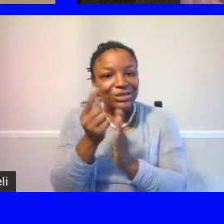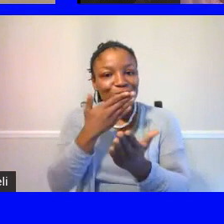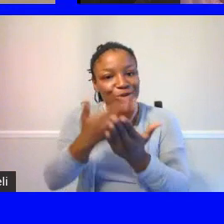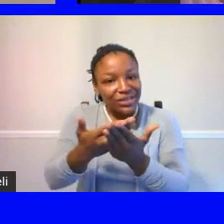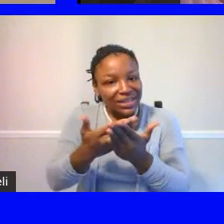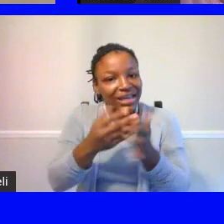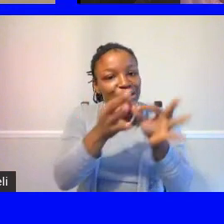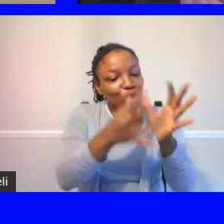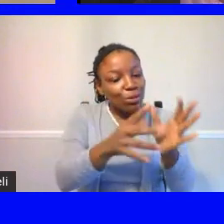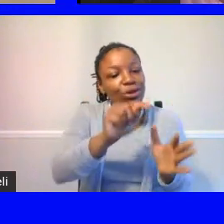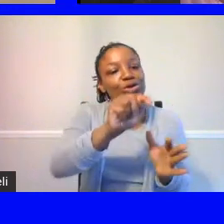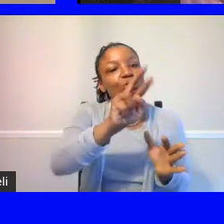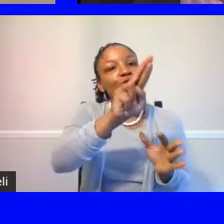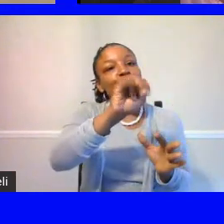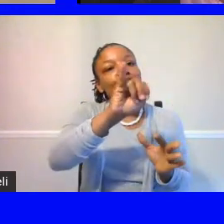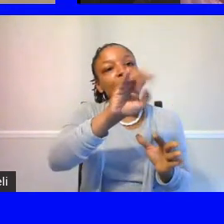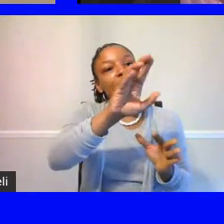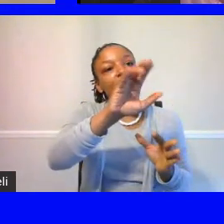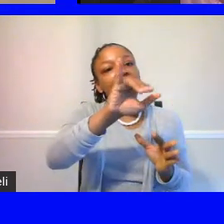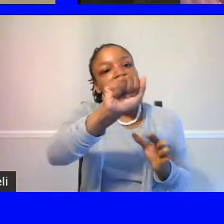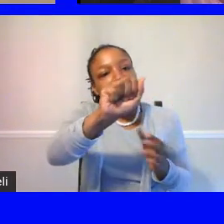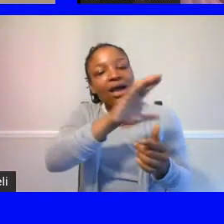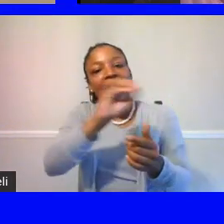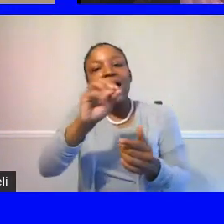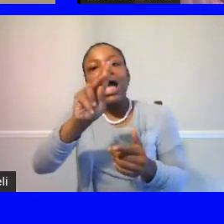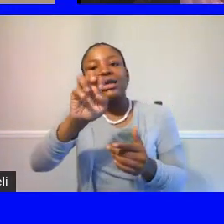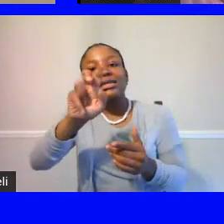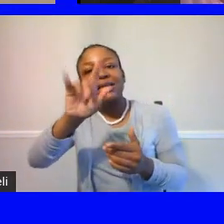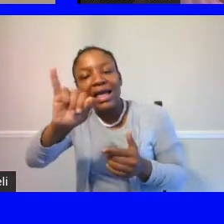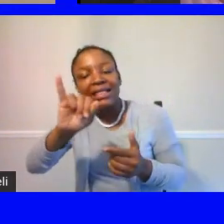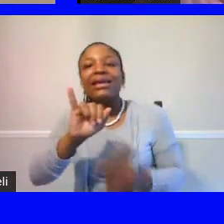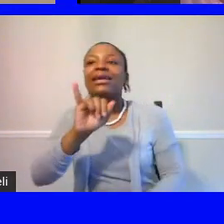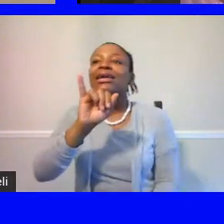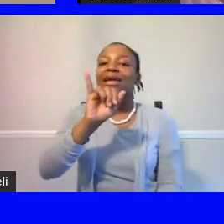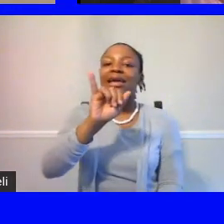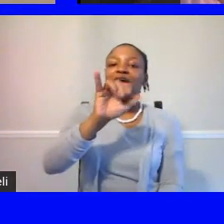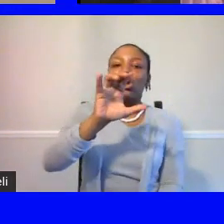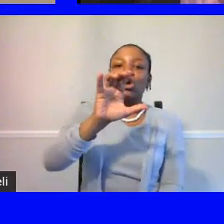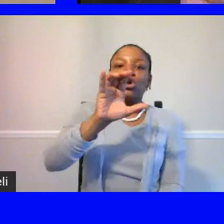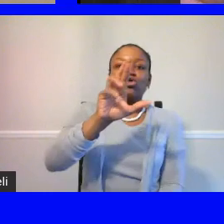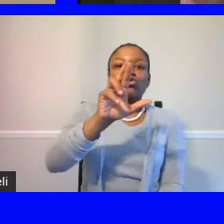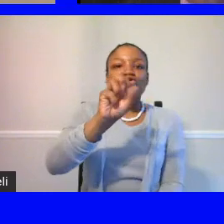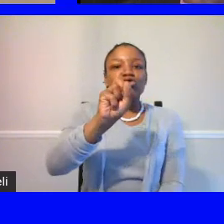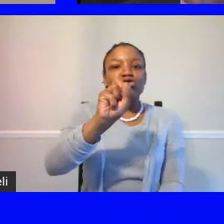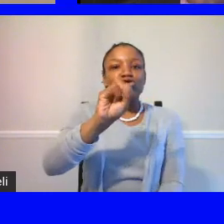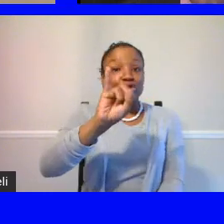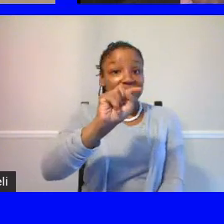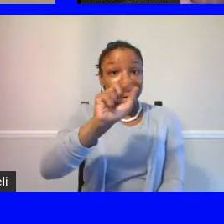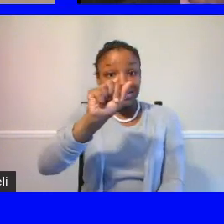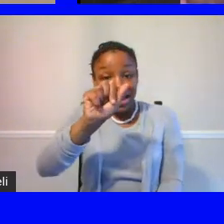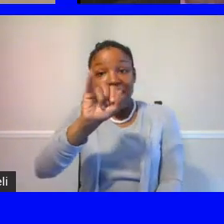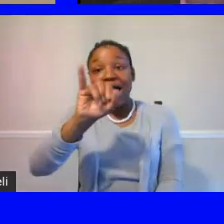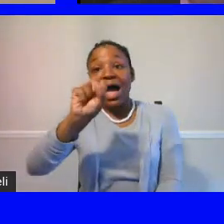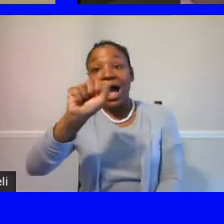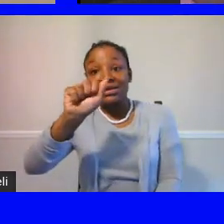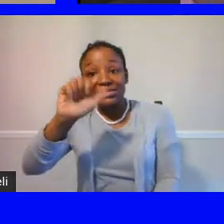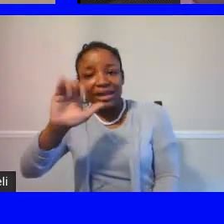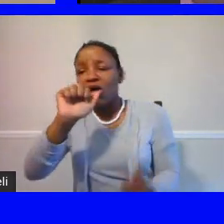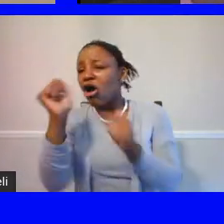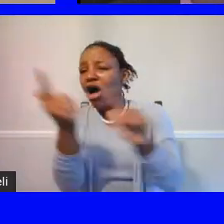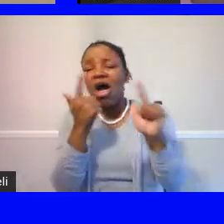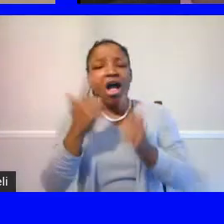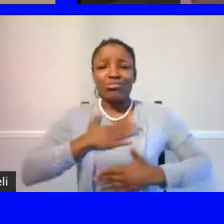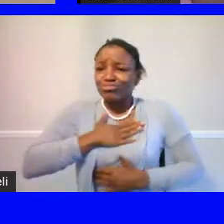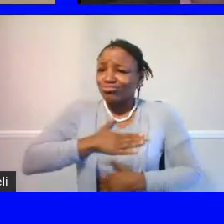Tricia and Kelly, and also Krista and Isaac at Creative Capital for all their work making this event happen. It's